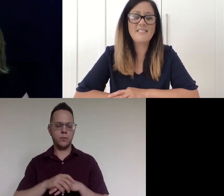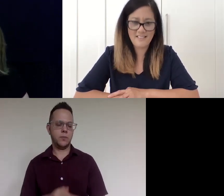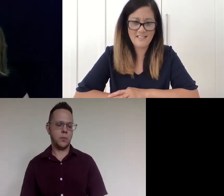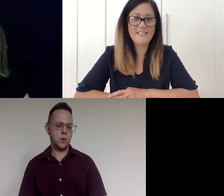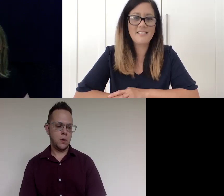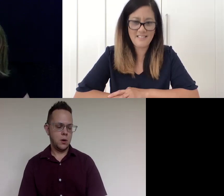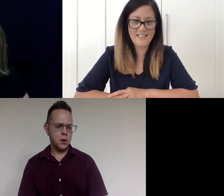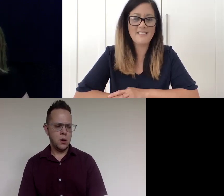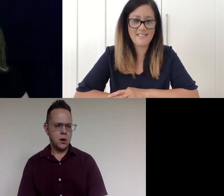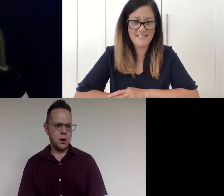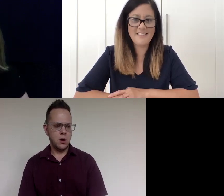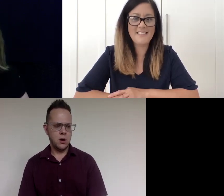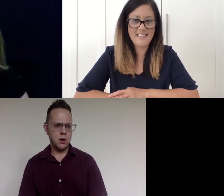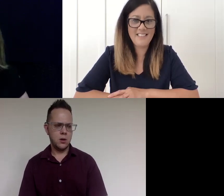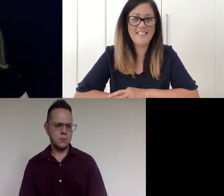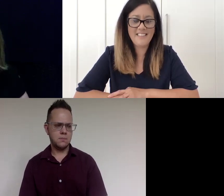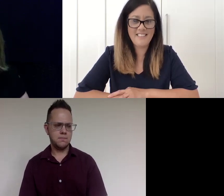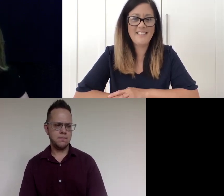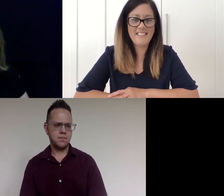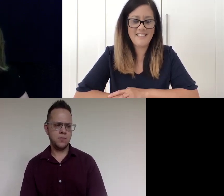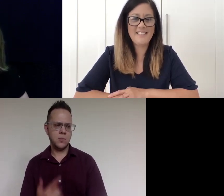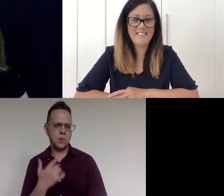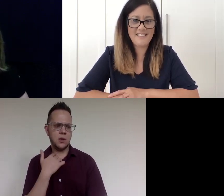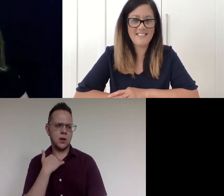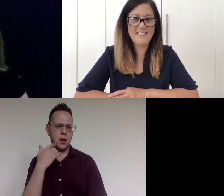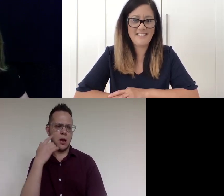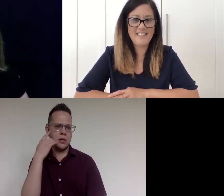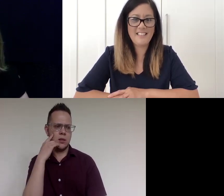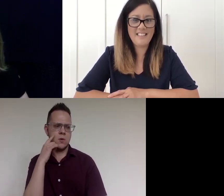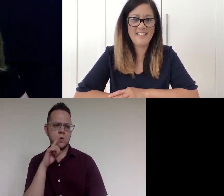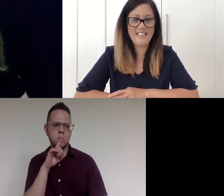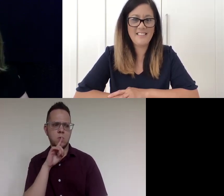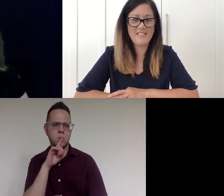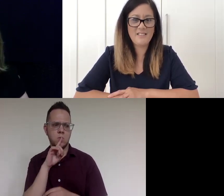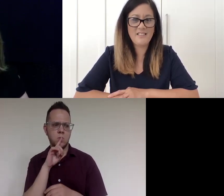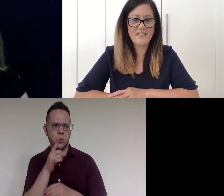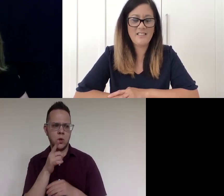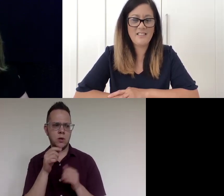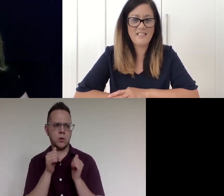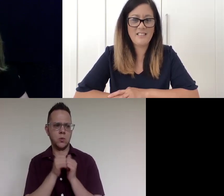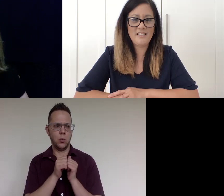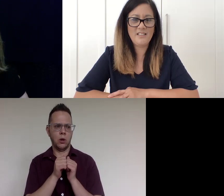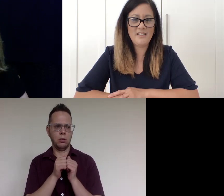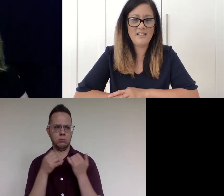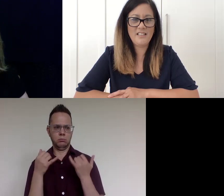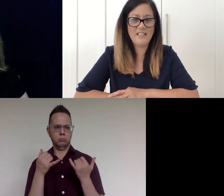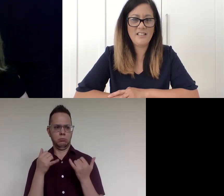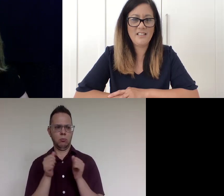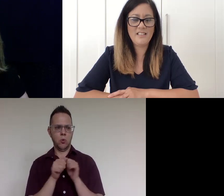translated into American Sign Language, and it should start early. I think, with the current